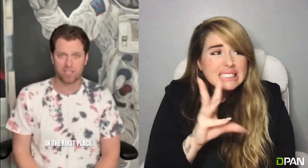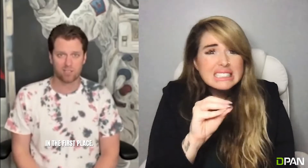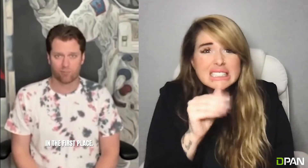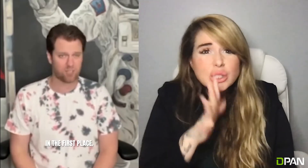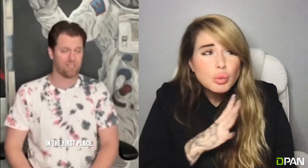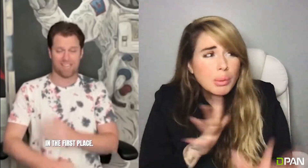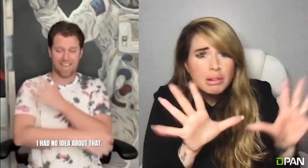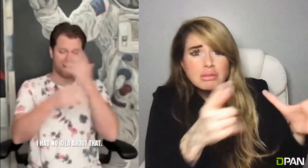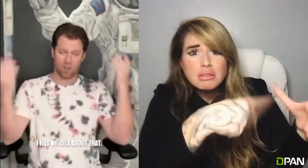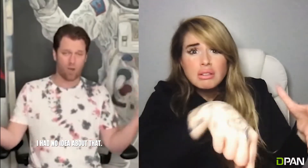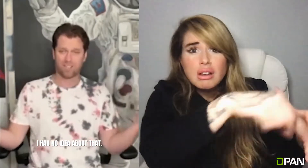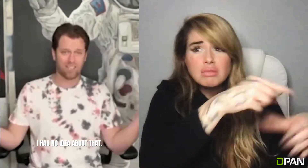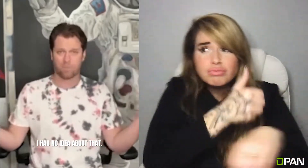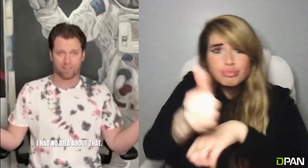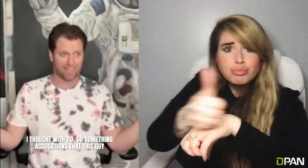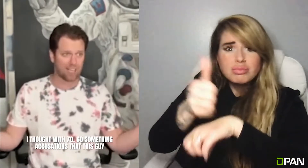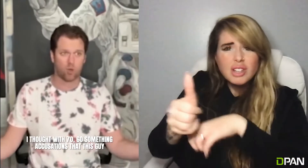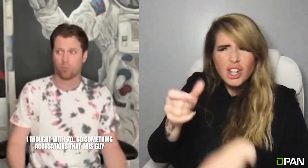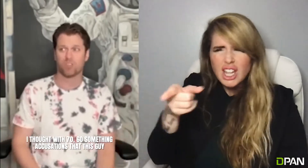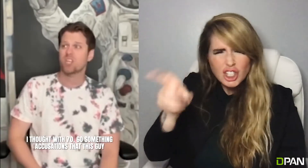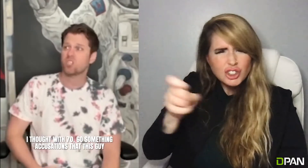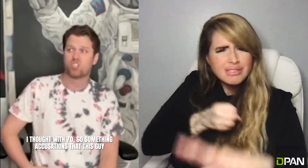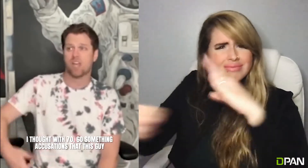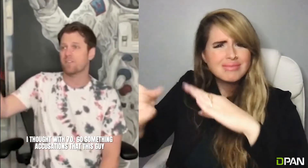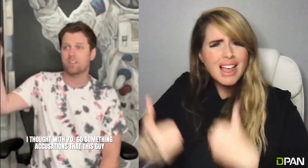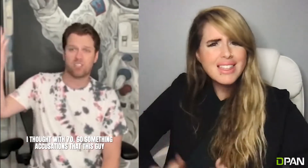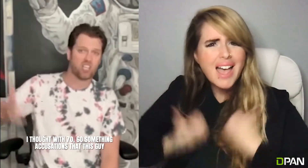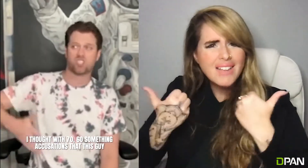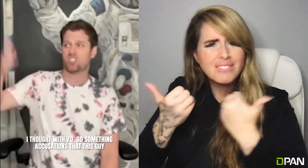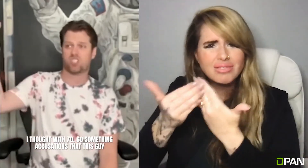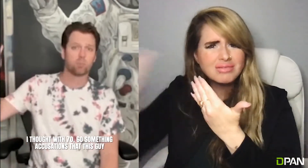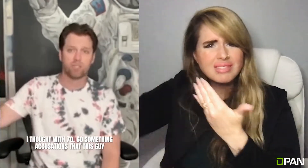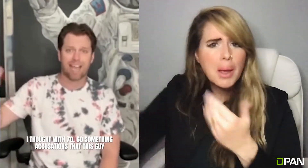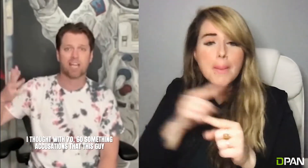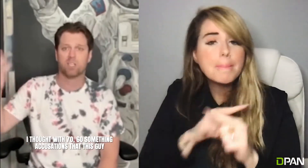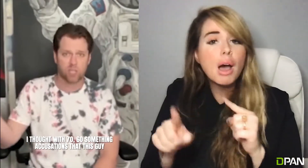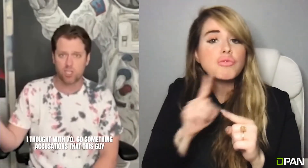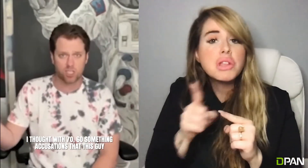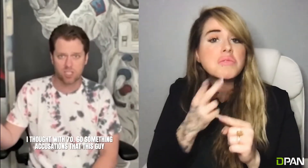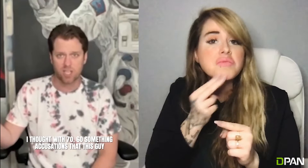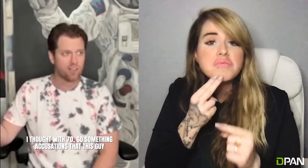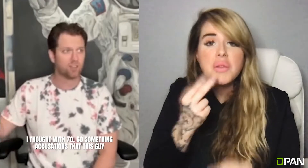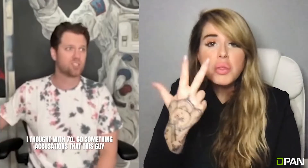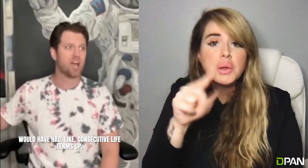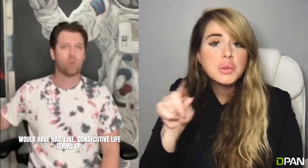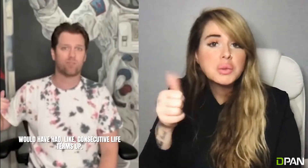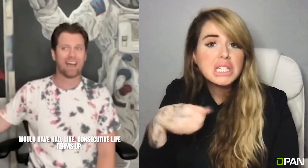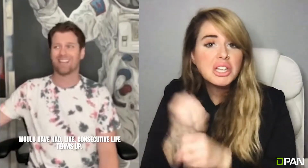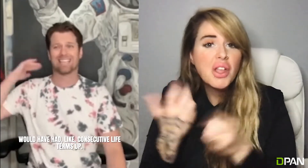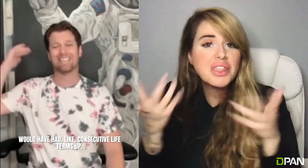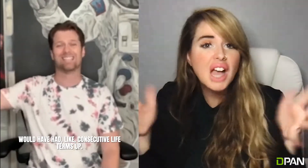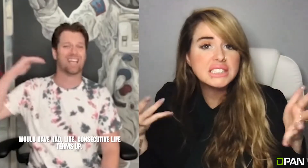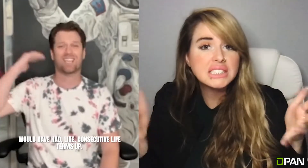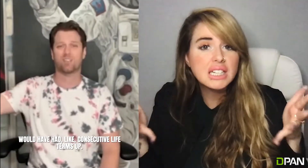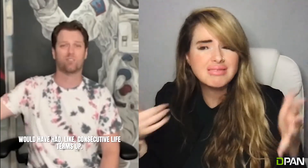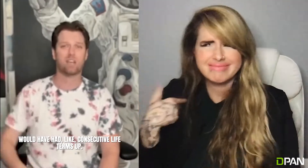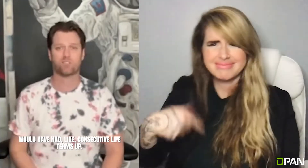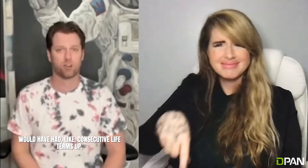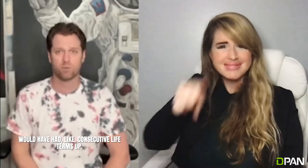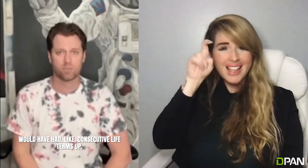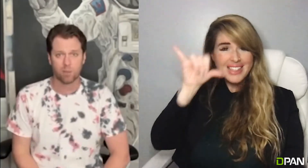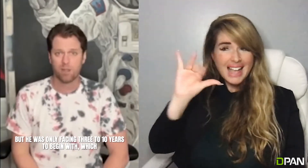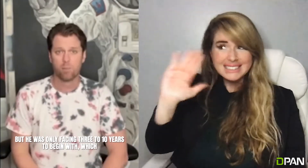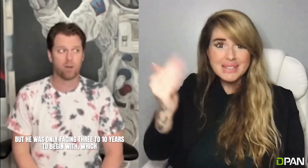criminal case in the first place. I had no idea about that. I thought with 70, 60-something accusations that this guy would have had like consecutive